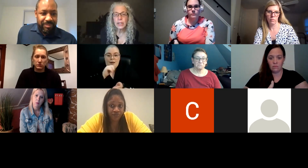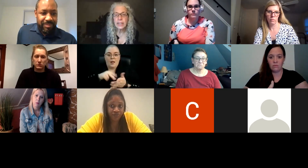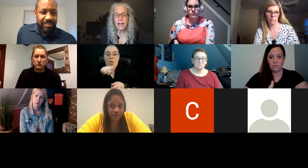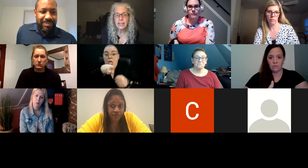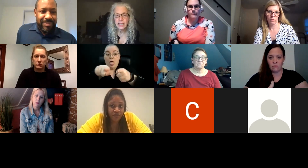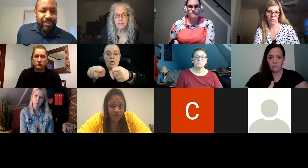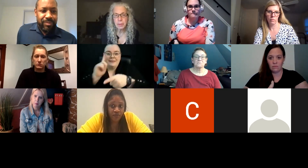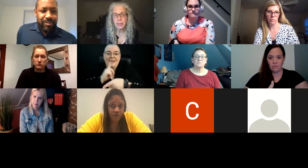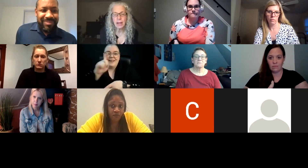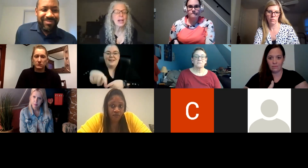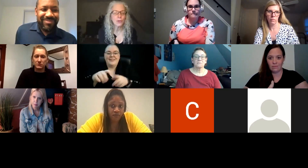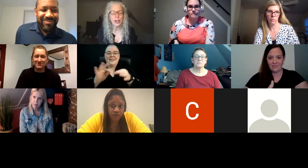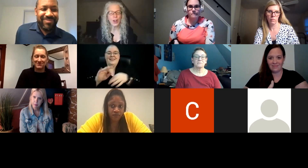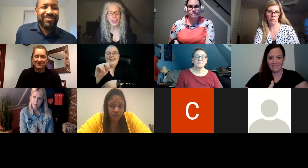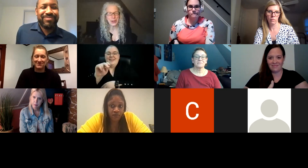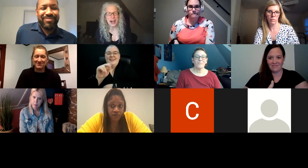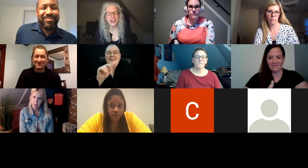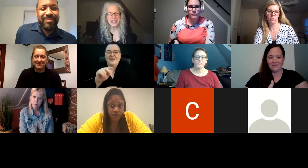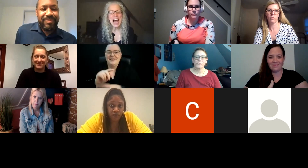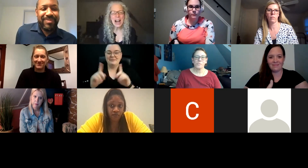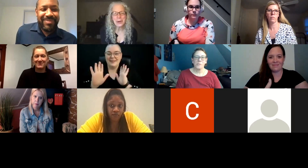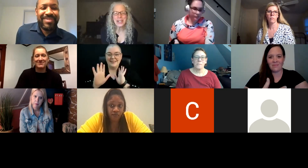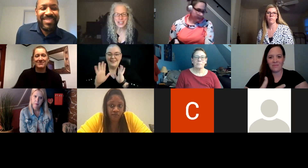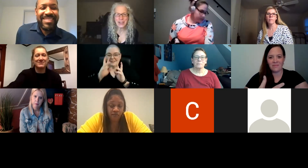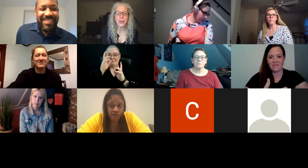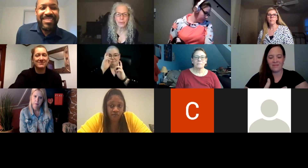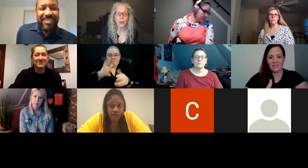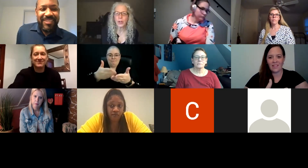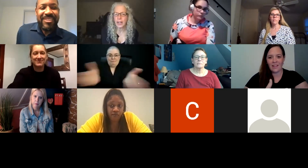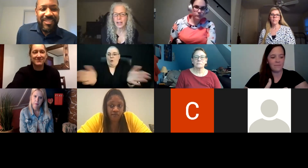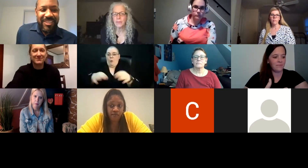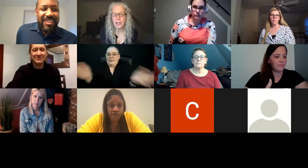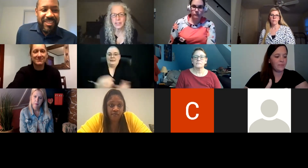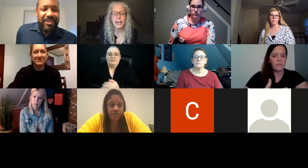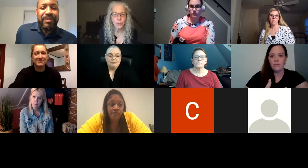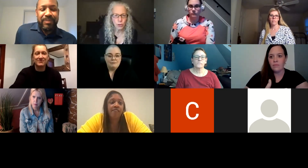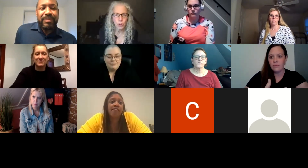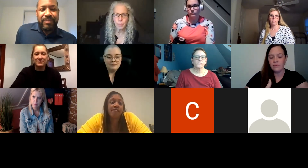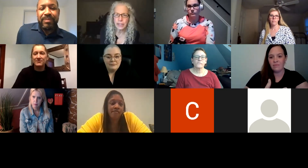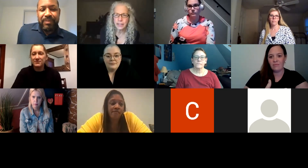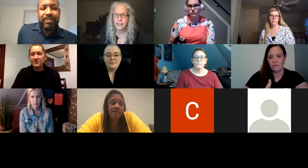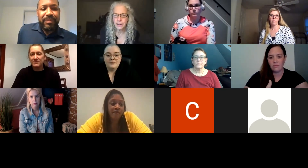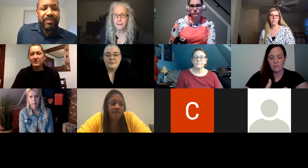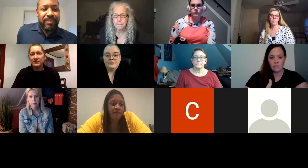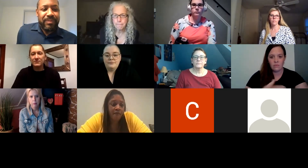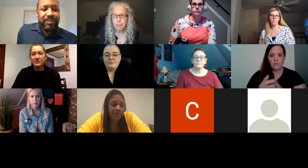to ask the deaf people, I'm not trying to call you out. I want to just give you the floor and center your opinions.